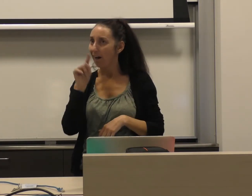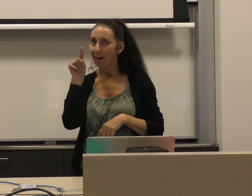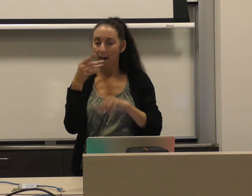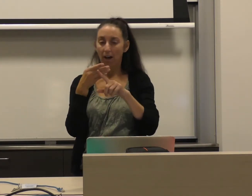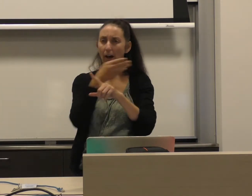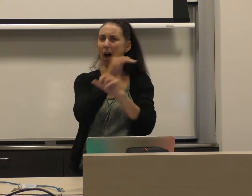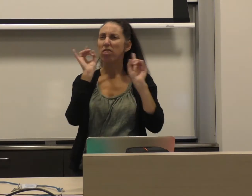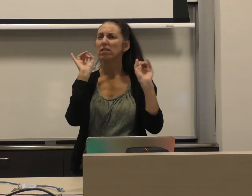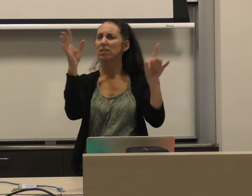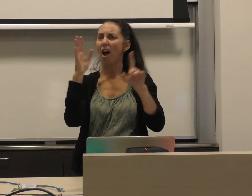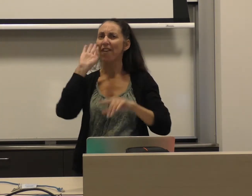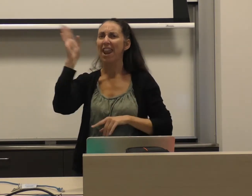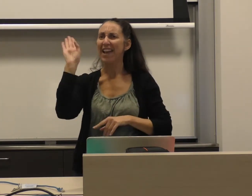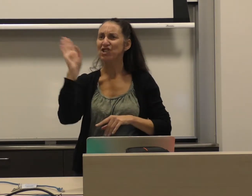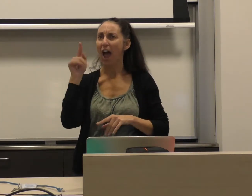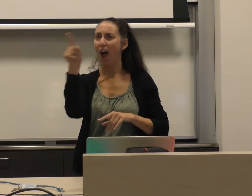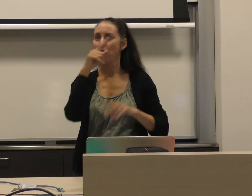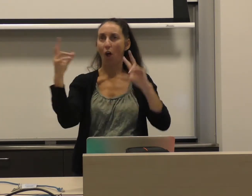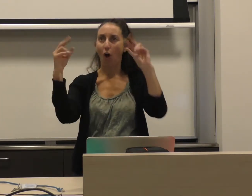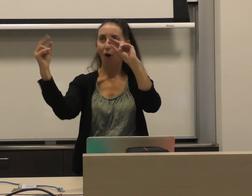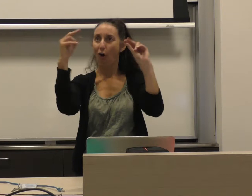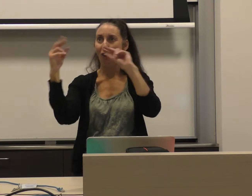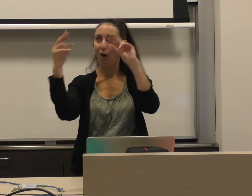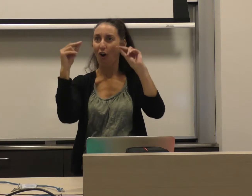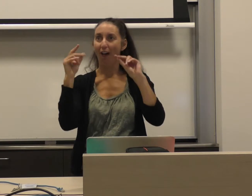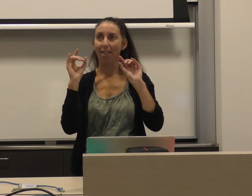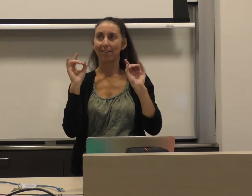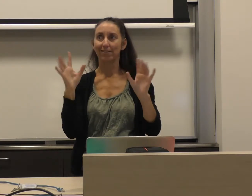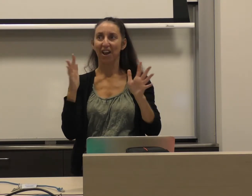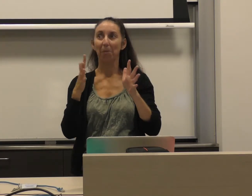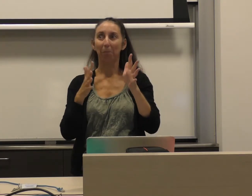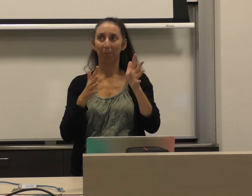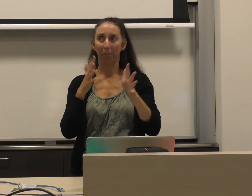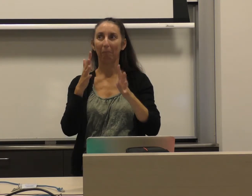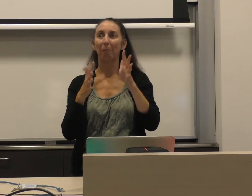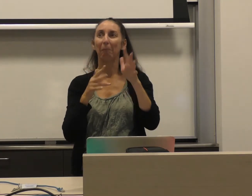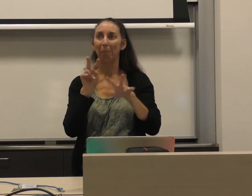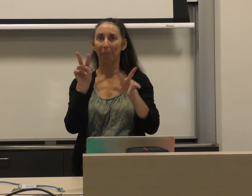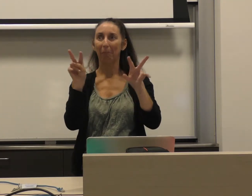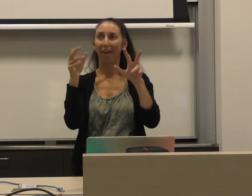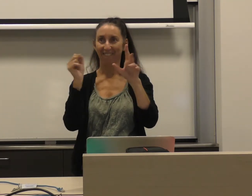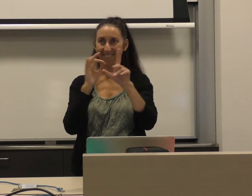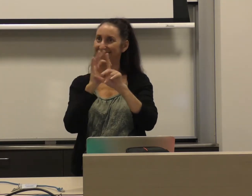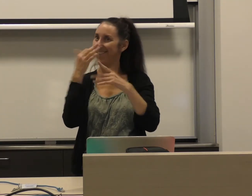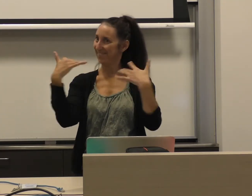Okay, so at the start of the lecture you're all using English and now you've started to